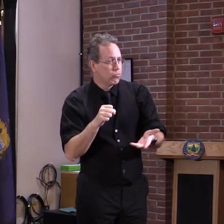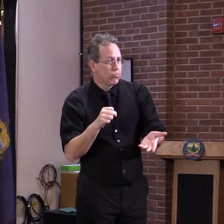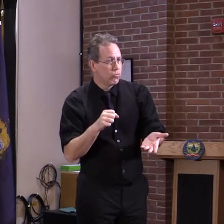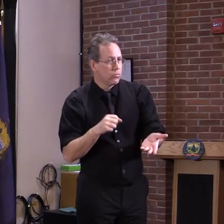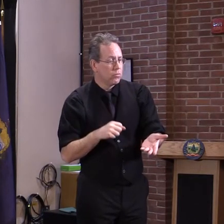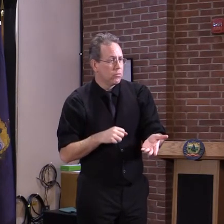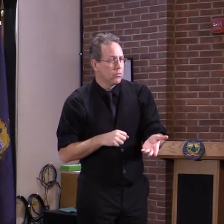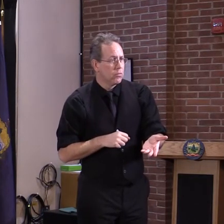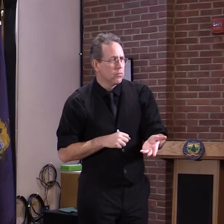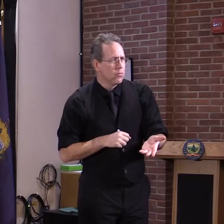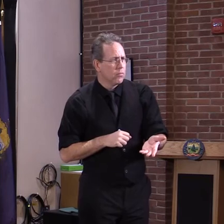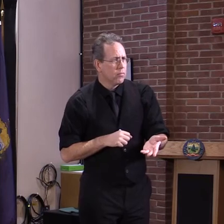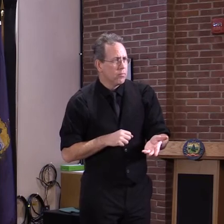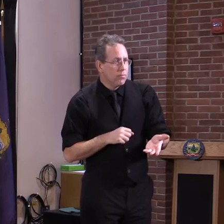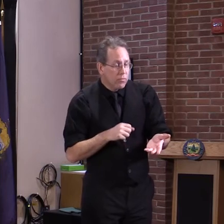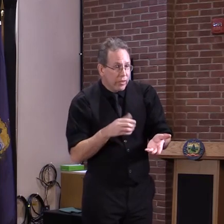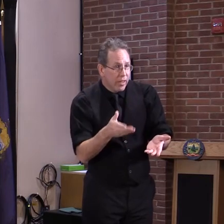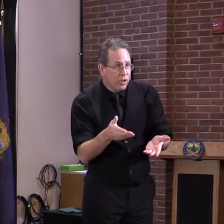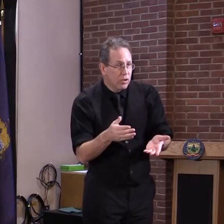You there, Ed?